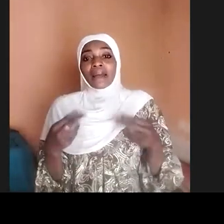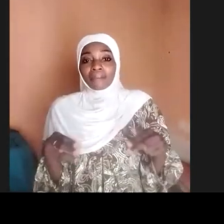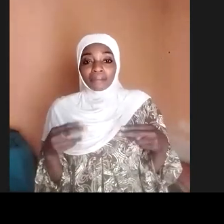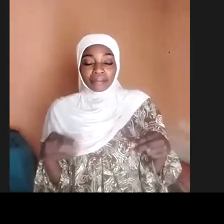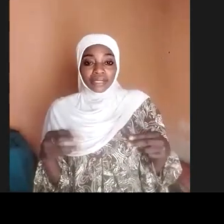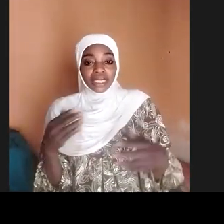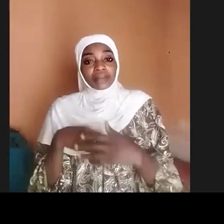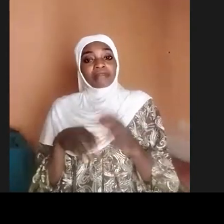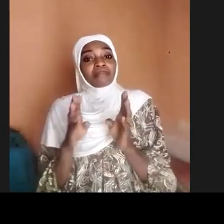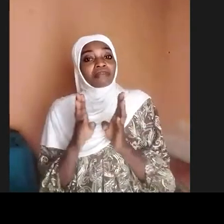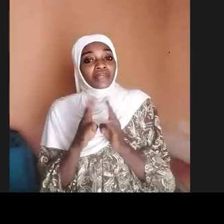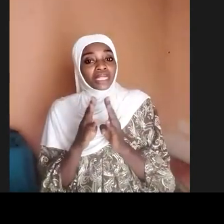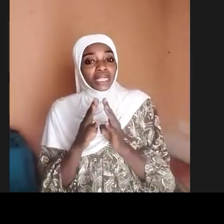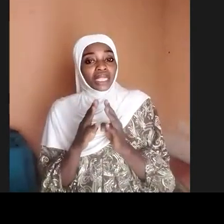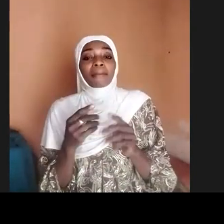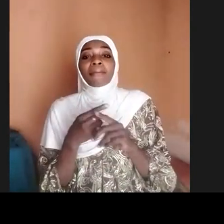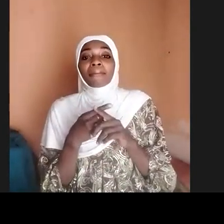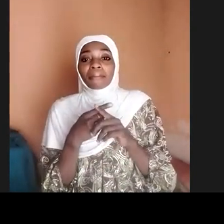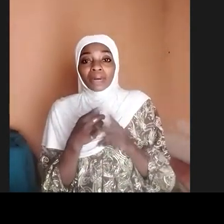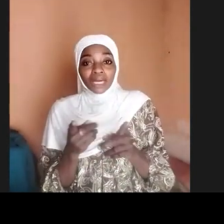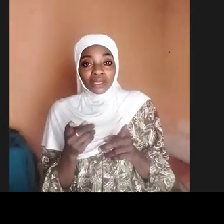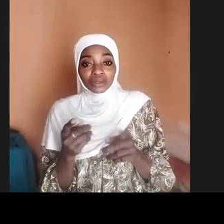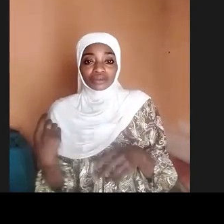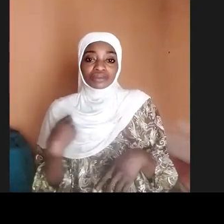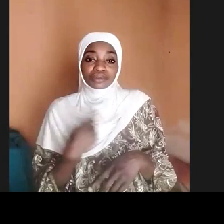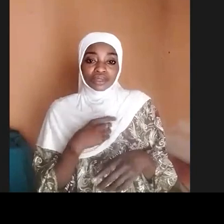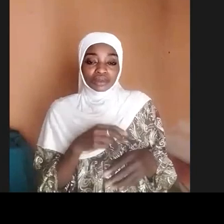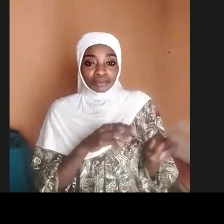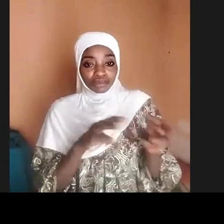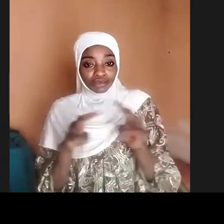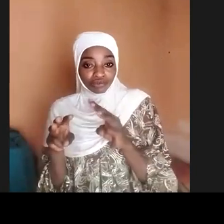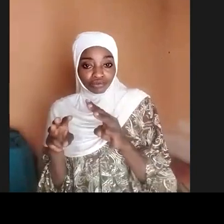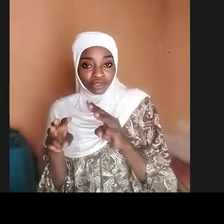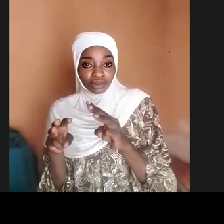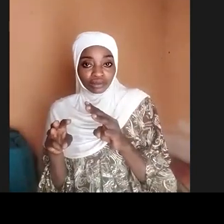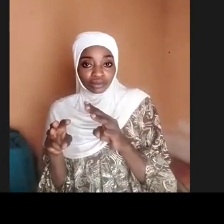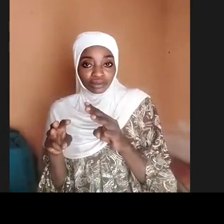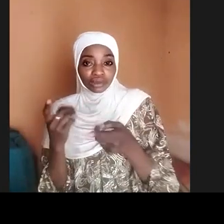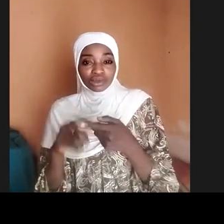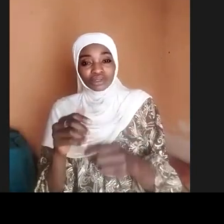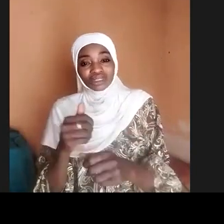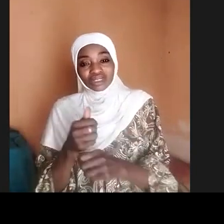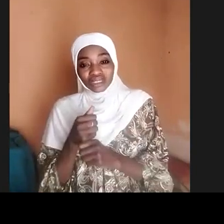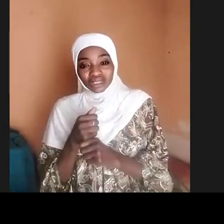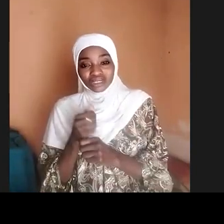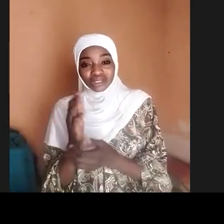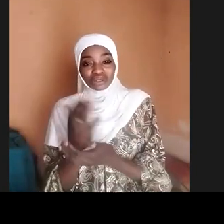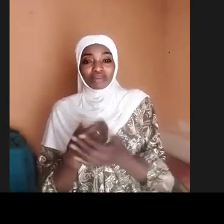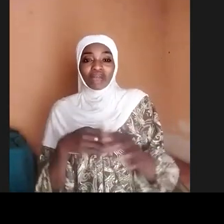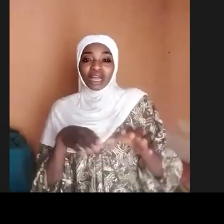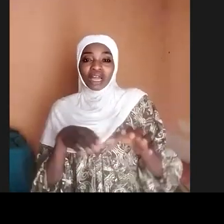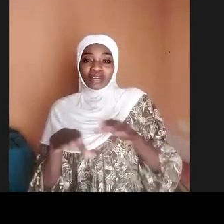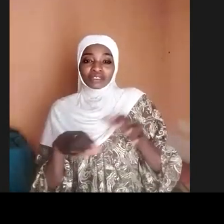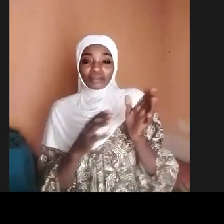as a result of that, we started pushing 2.5 years ago to get some sort of action plan or